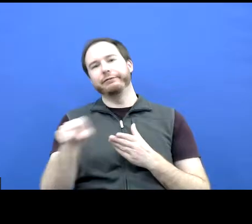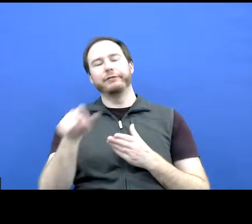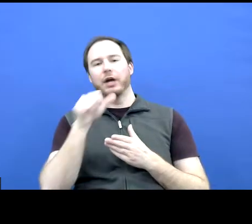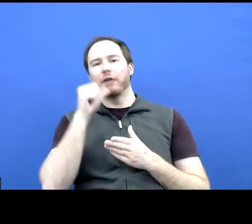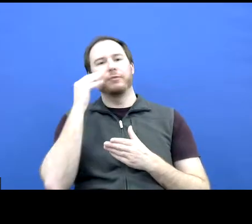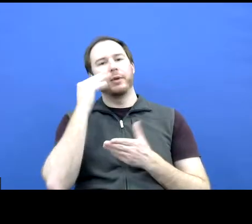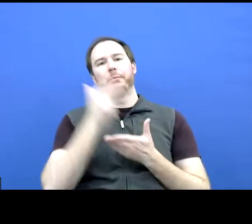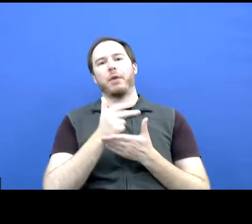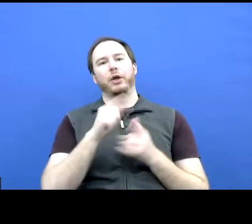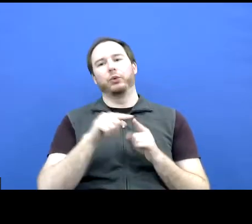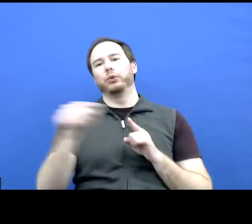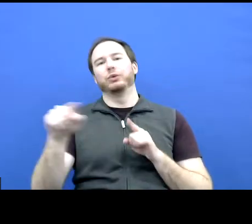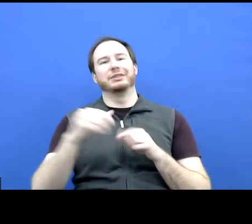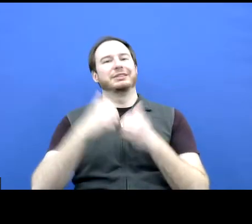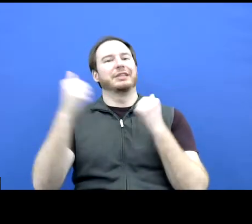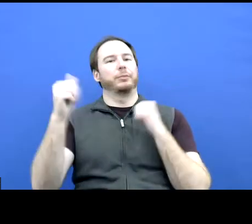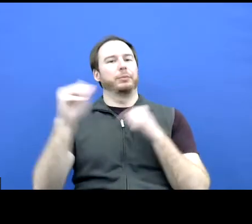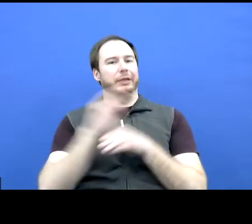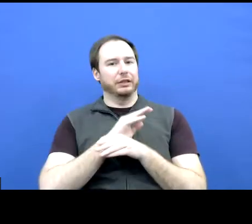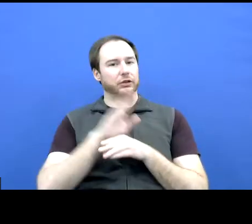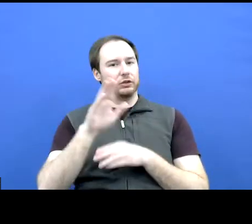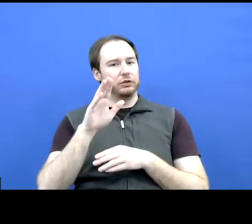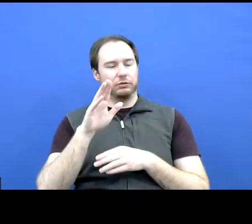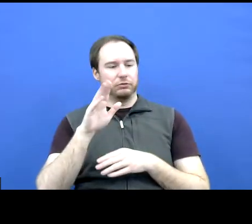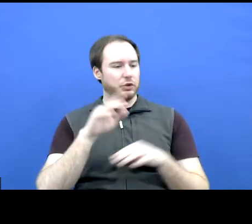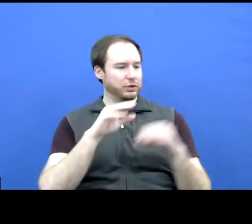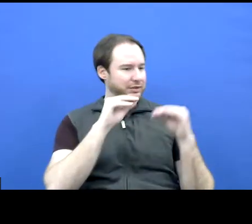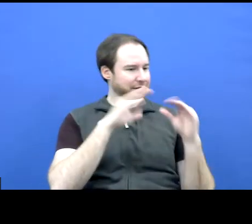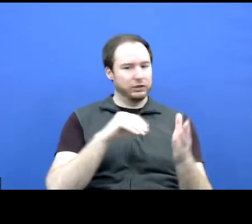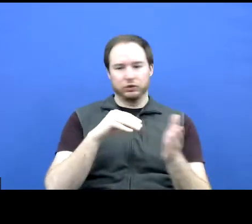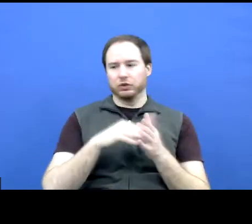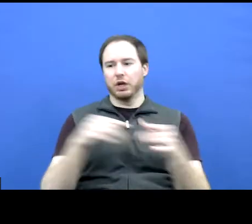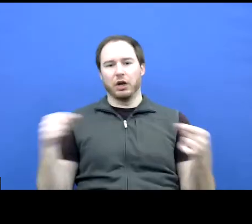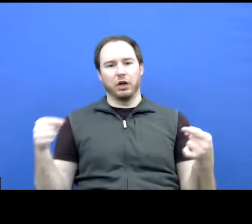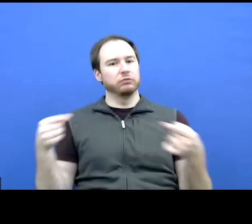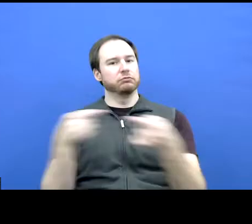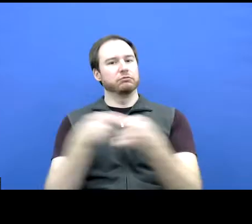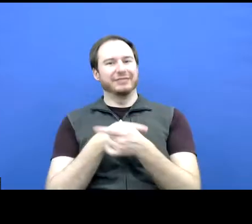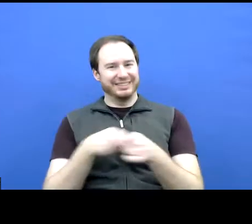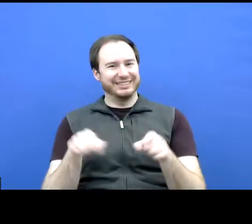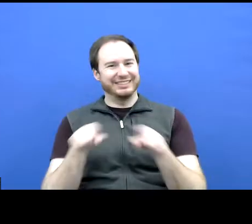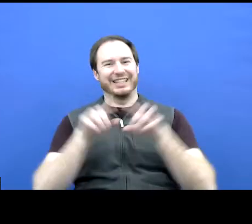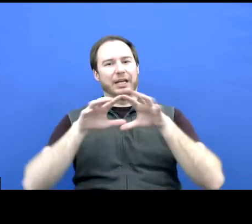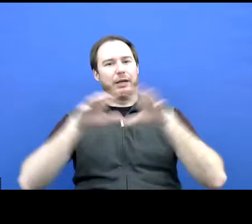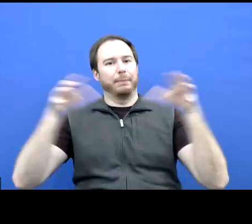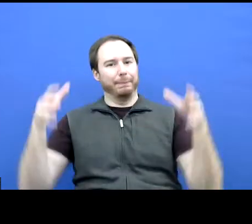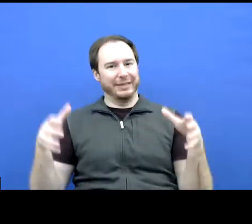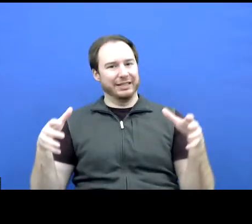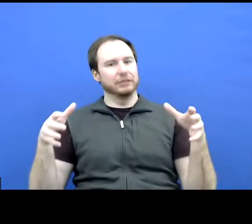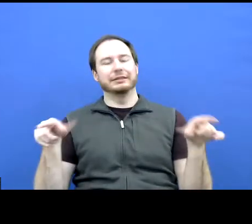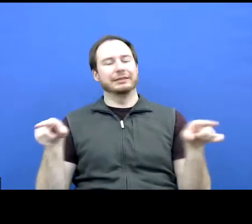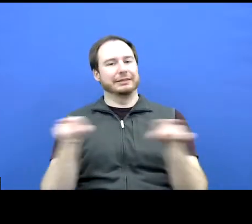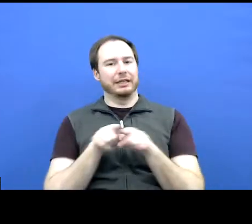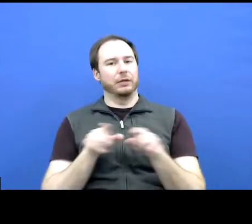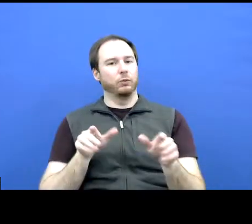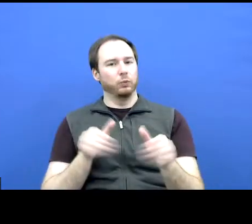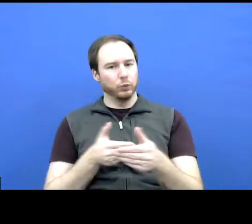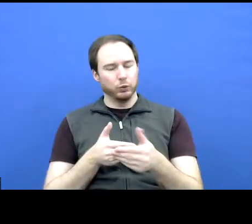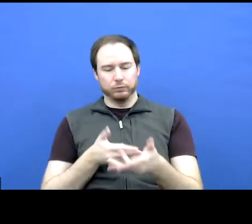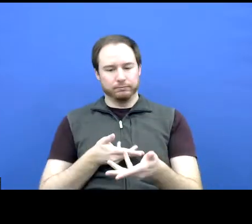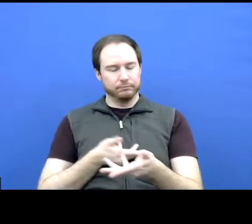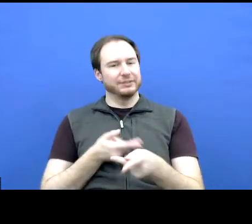lot. The doctors and the teachers can be in the same room, trying to figure